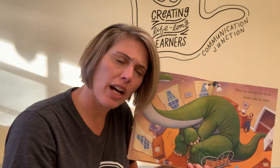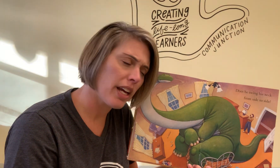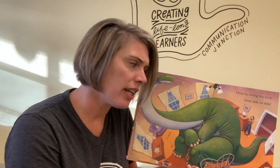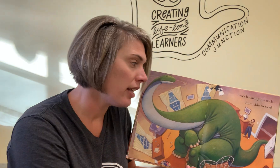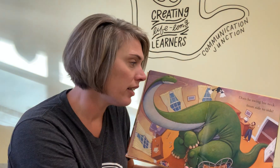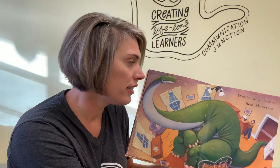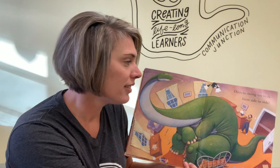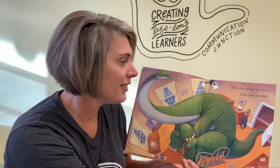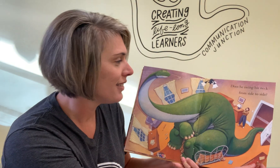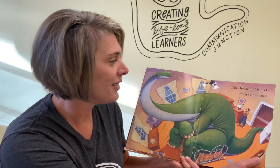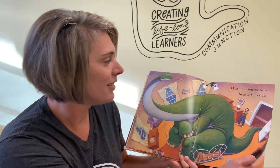side?